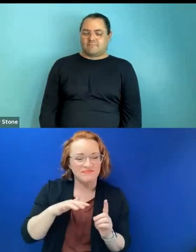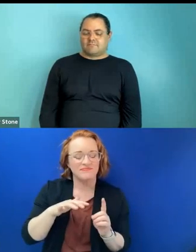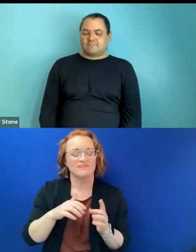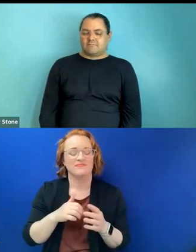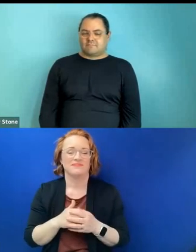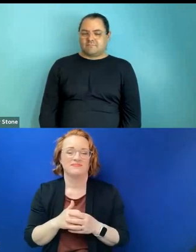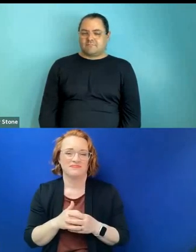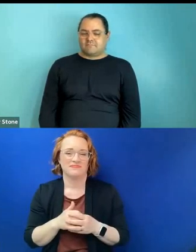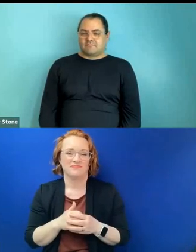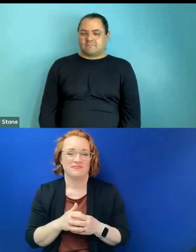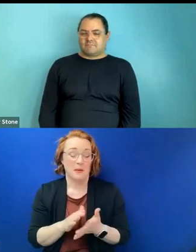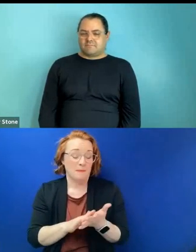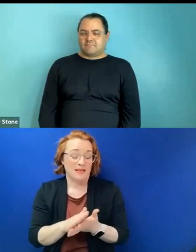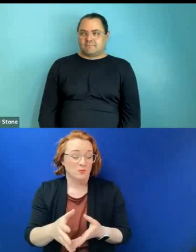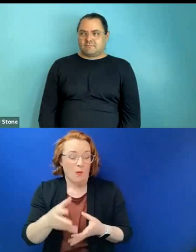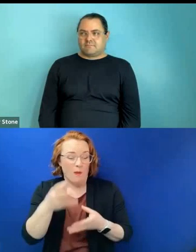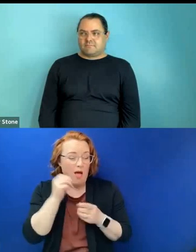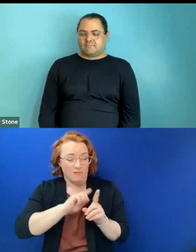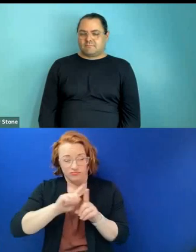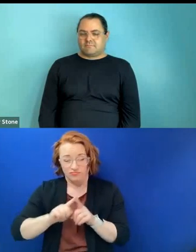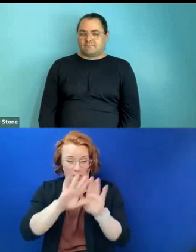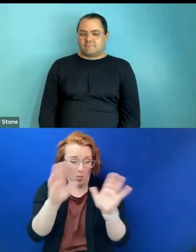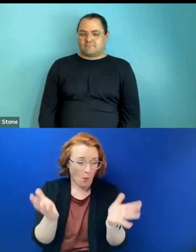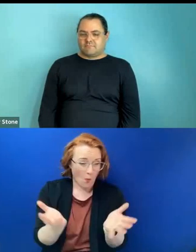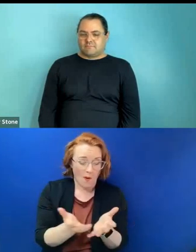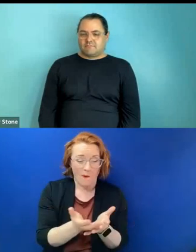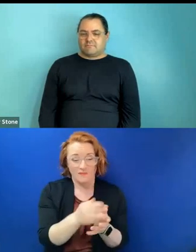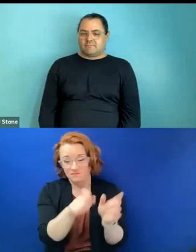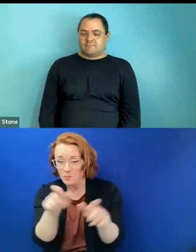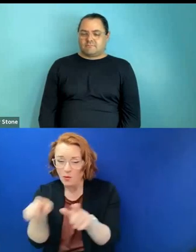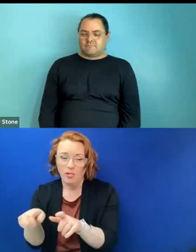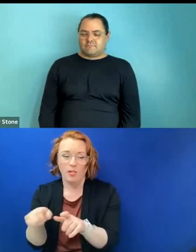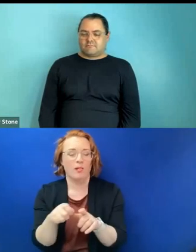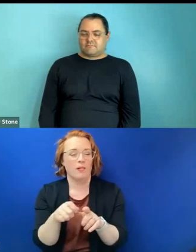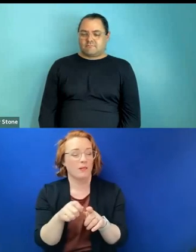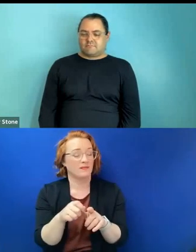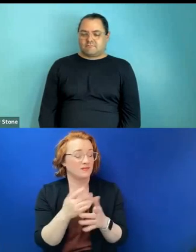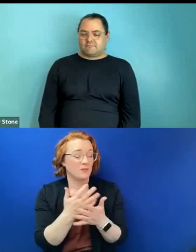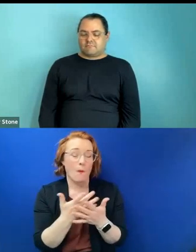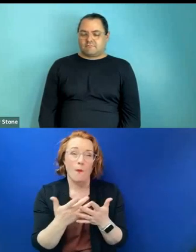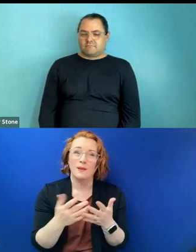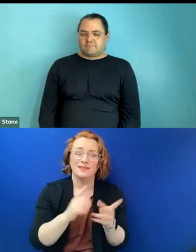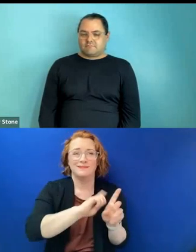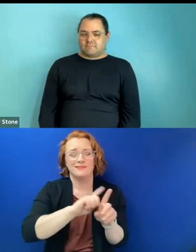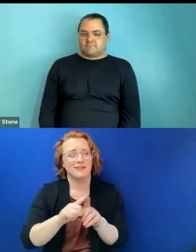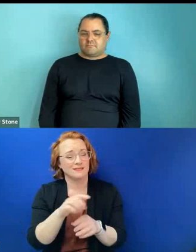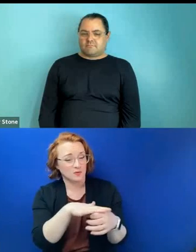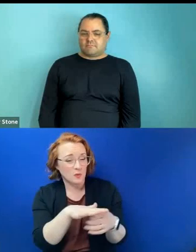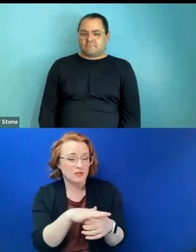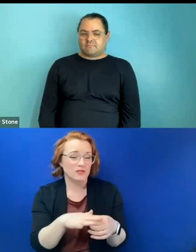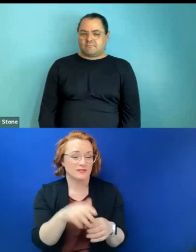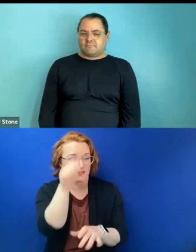And you learn so much about the world and about people. You see so many different things. The experiences